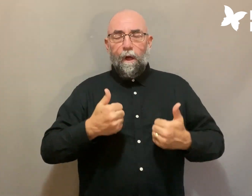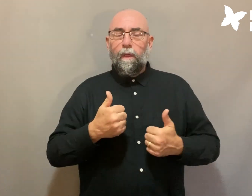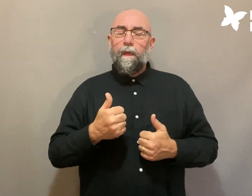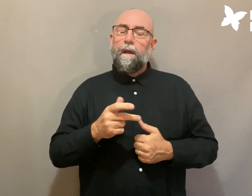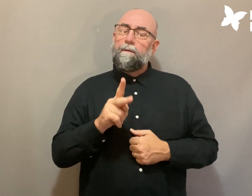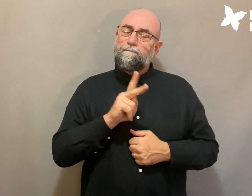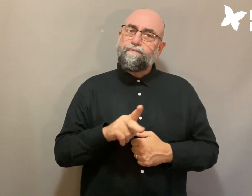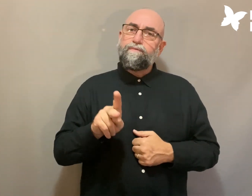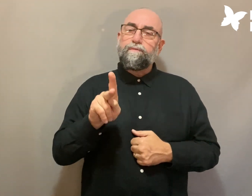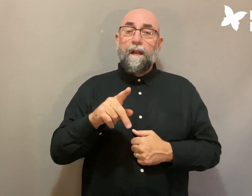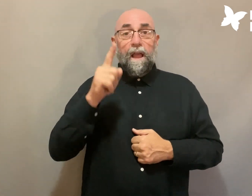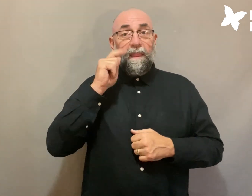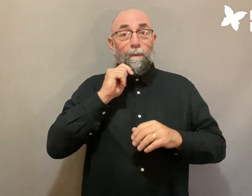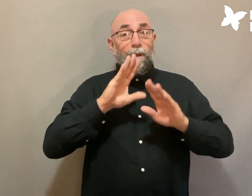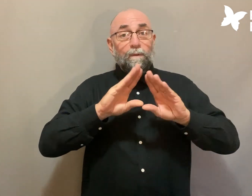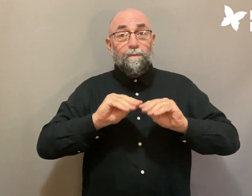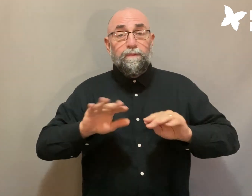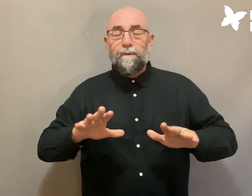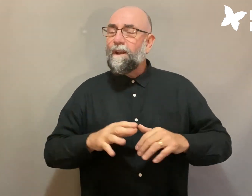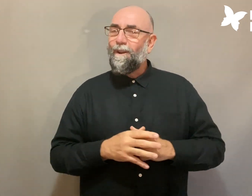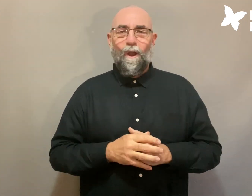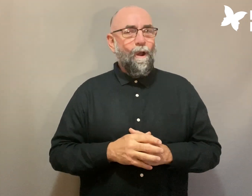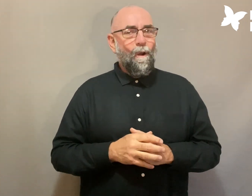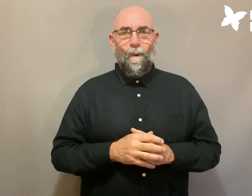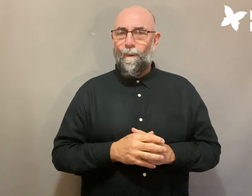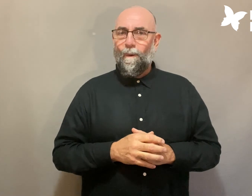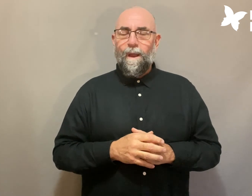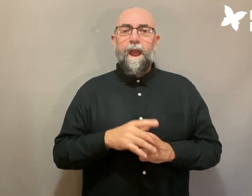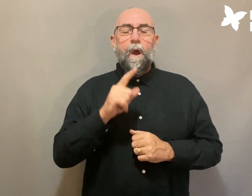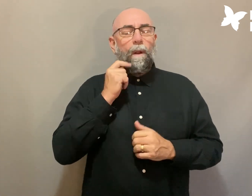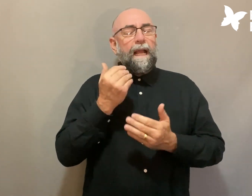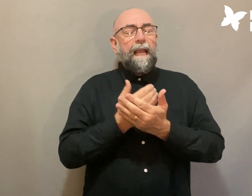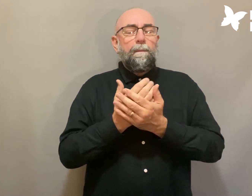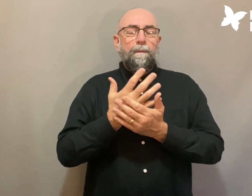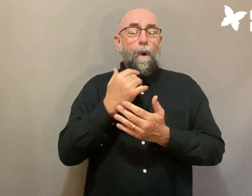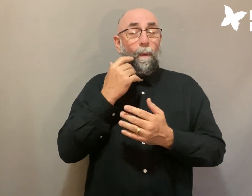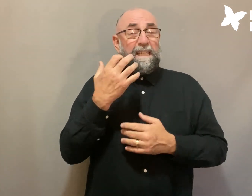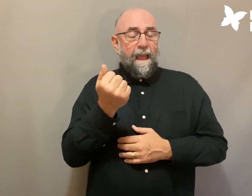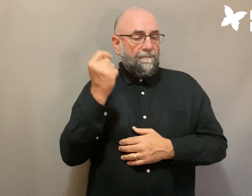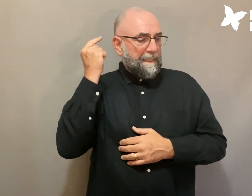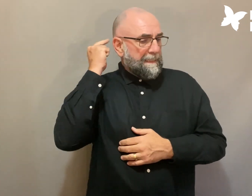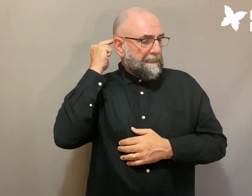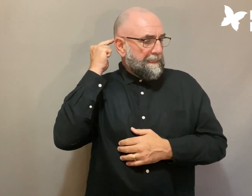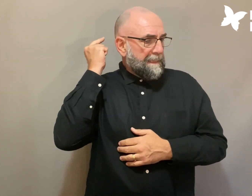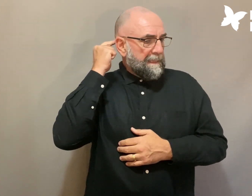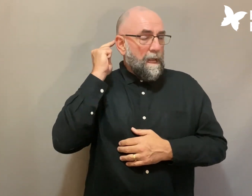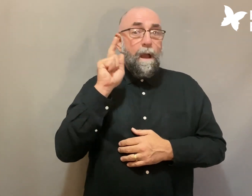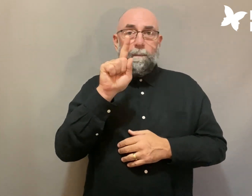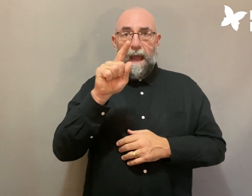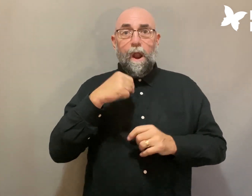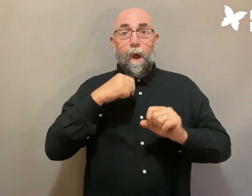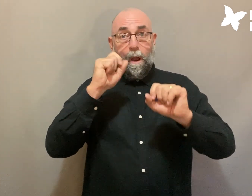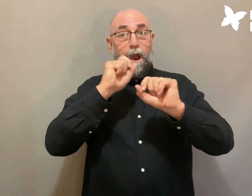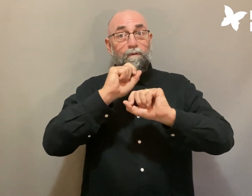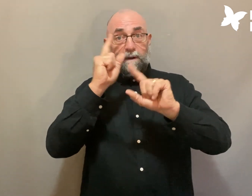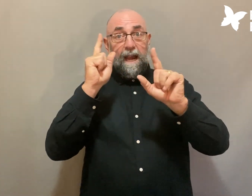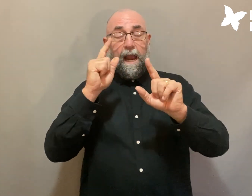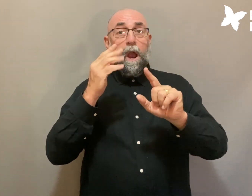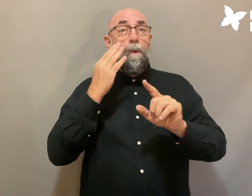ever disappears. It might just sit in the background. But I'm aware of when it's reaching for me,